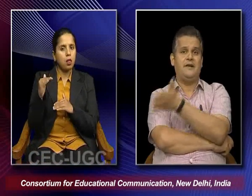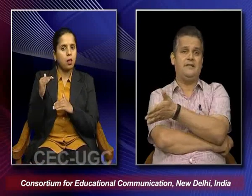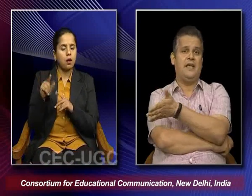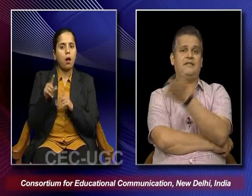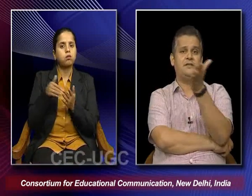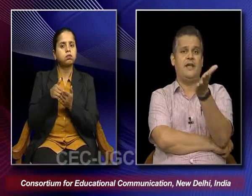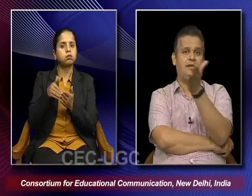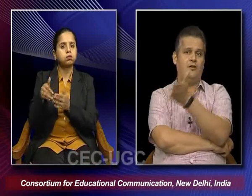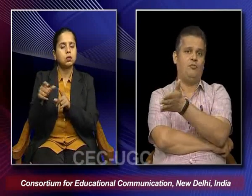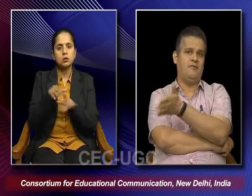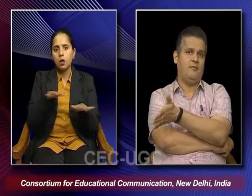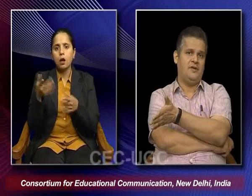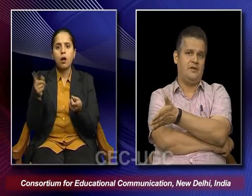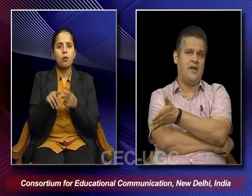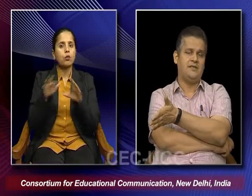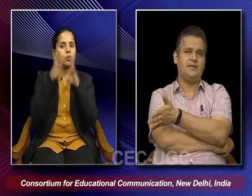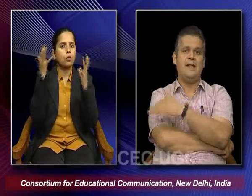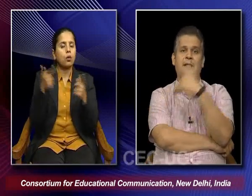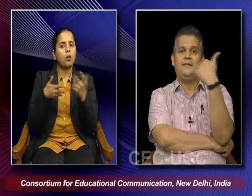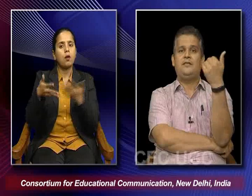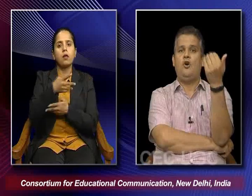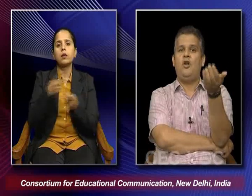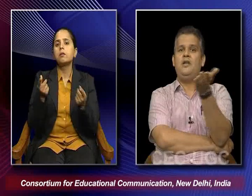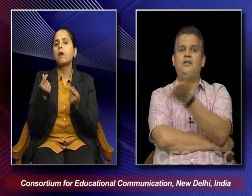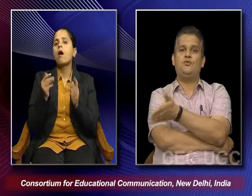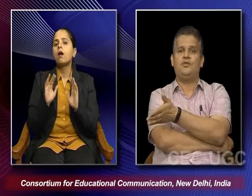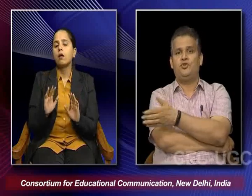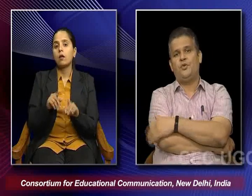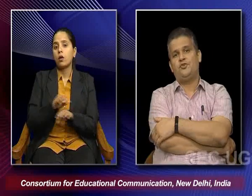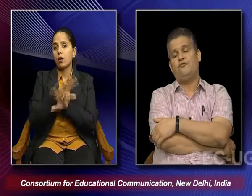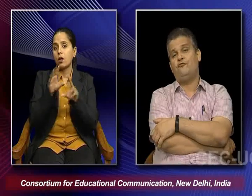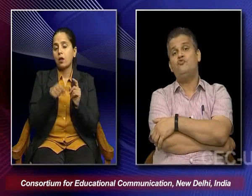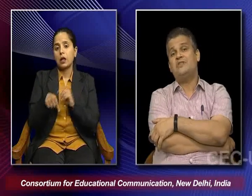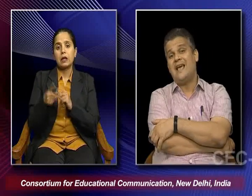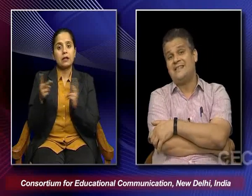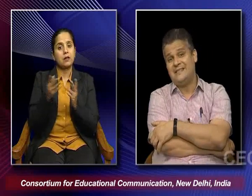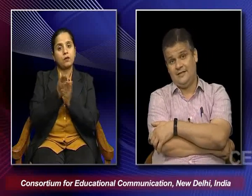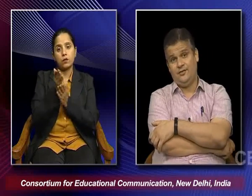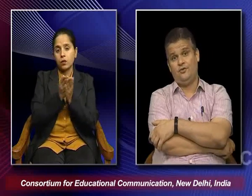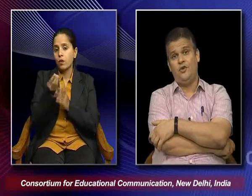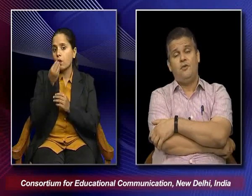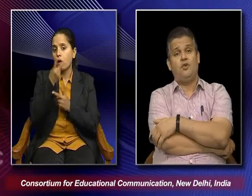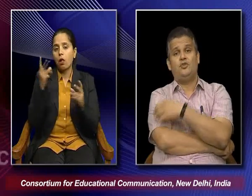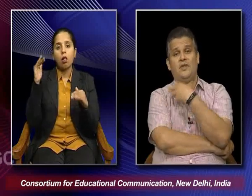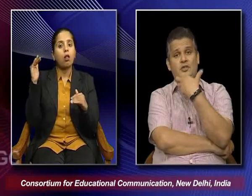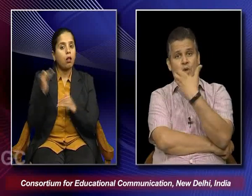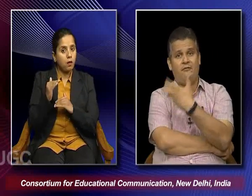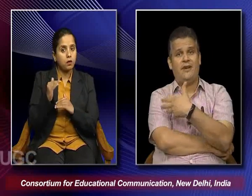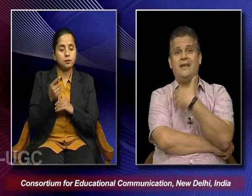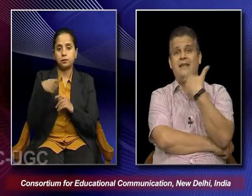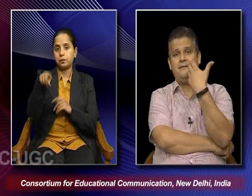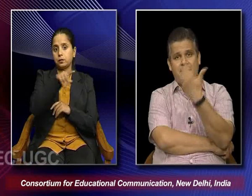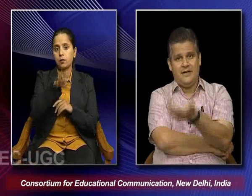recurring disasters and global environmental crisis. This all leads to a situation of food scarcity, because when you